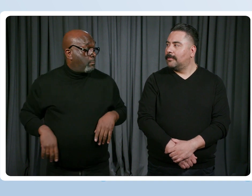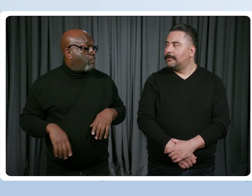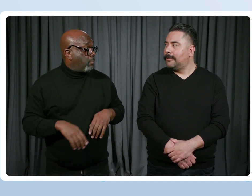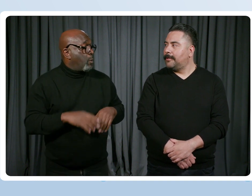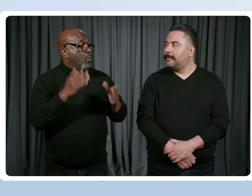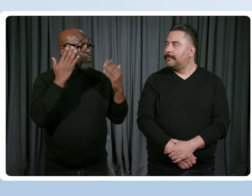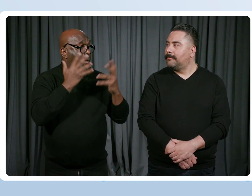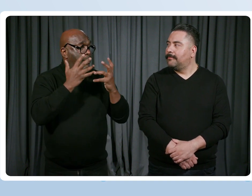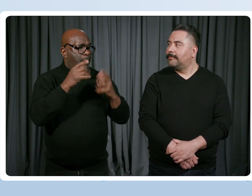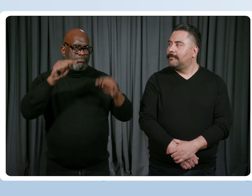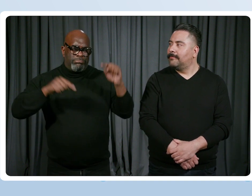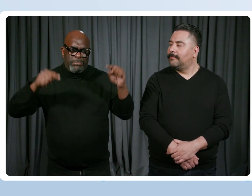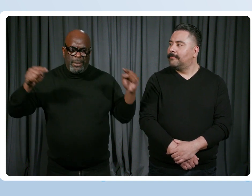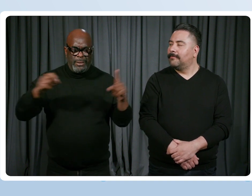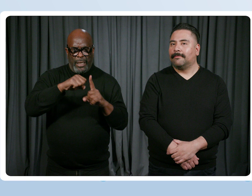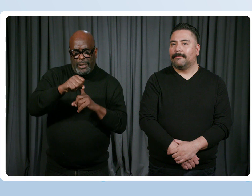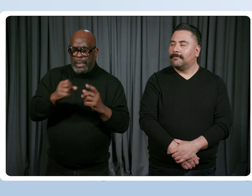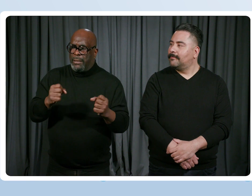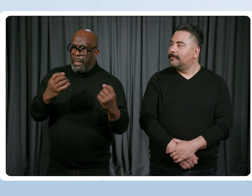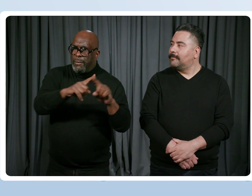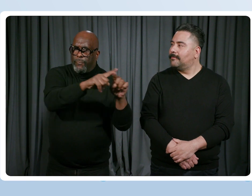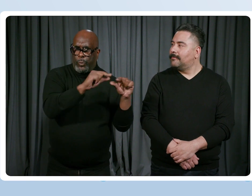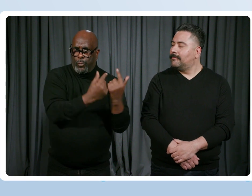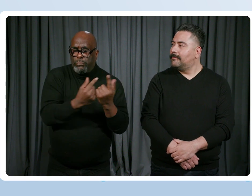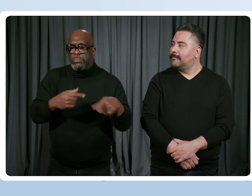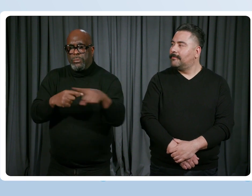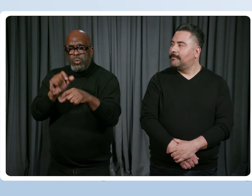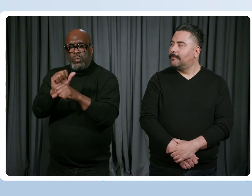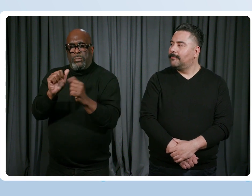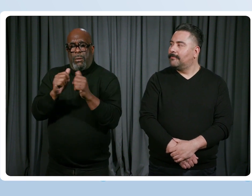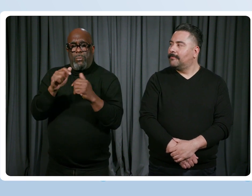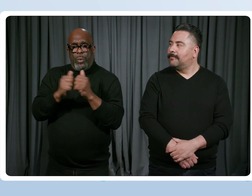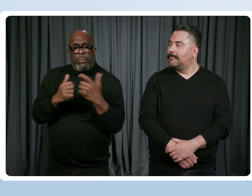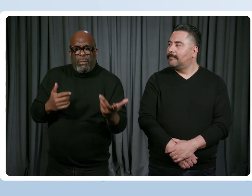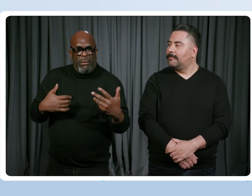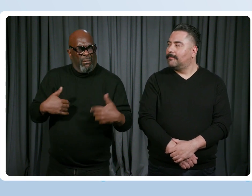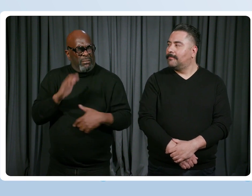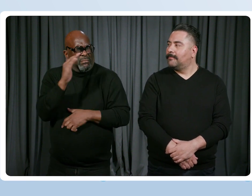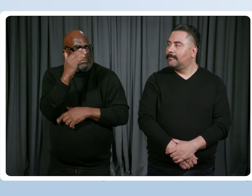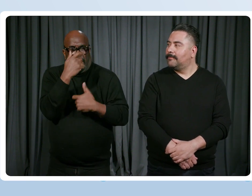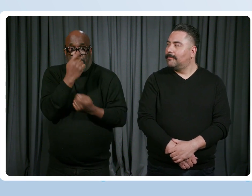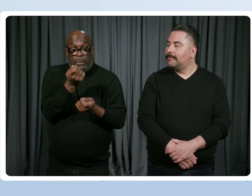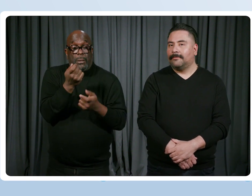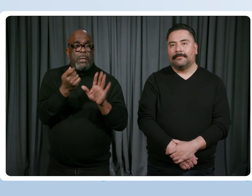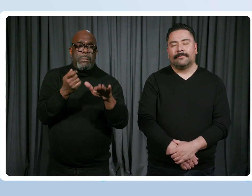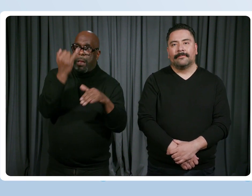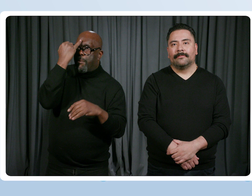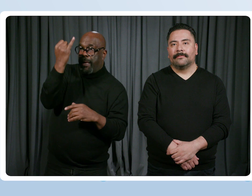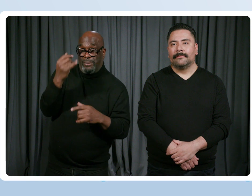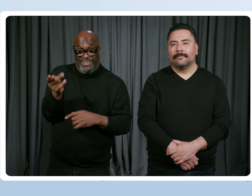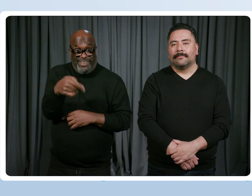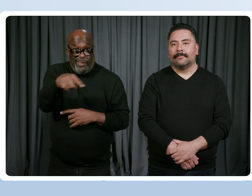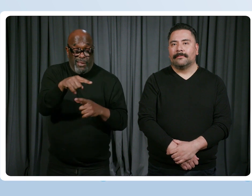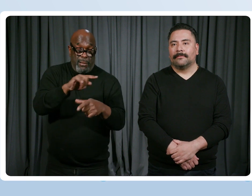of settings and also different groups that you both talked about. And it sounds very interesting. And I would imagine that you collaborate as part